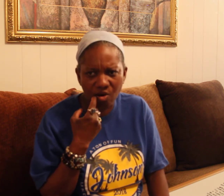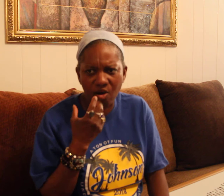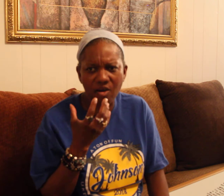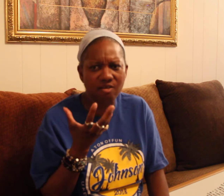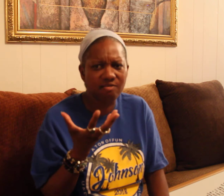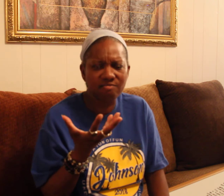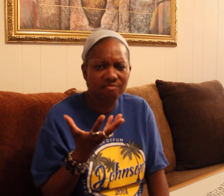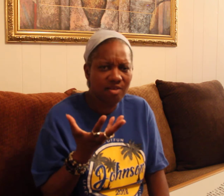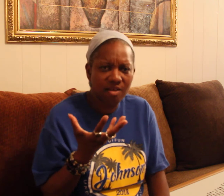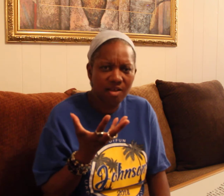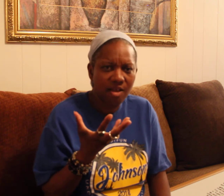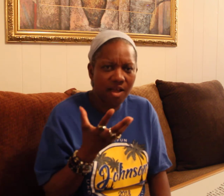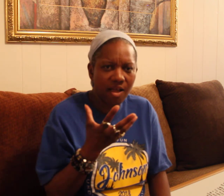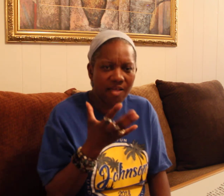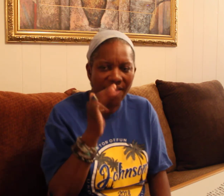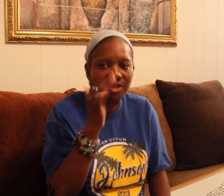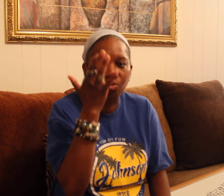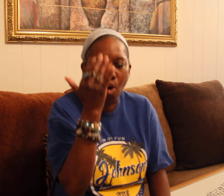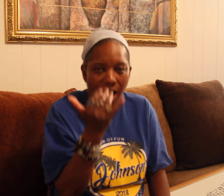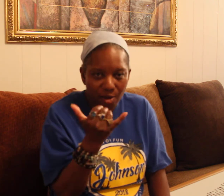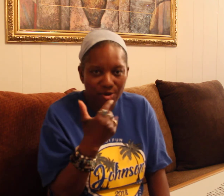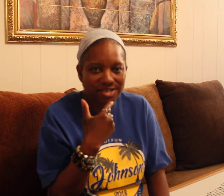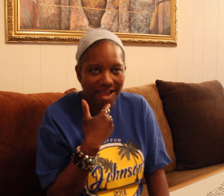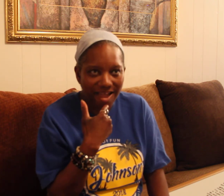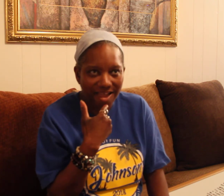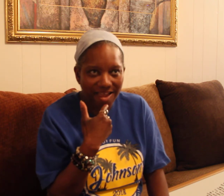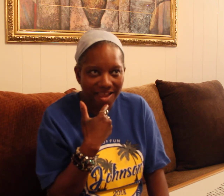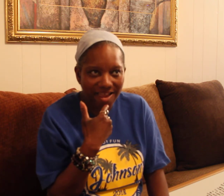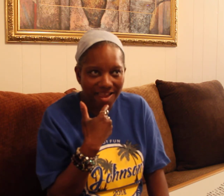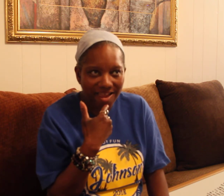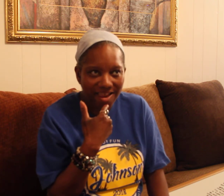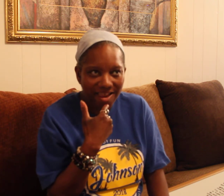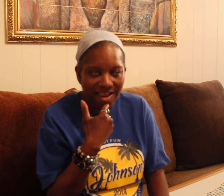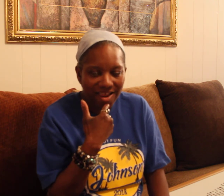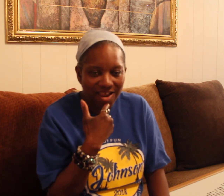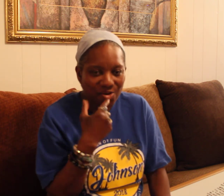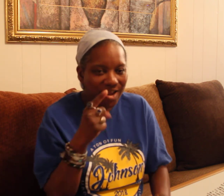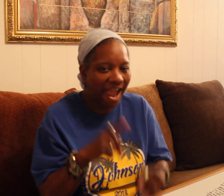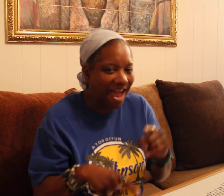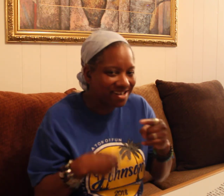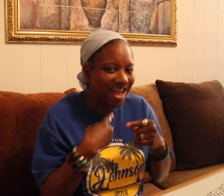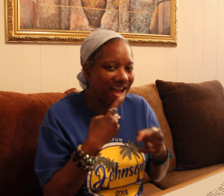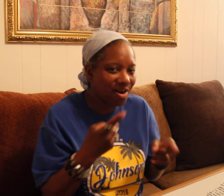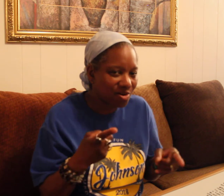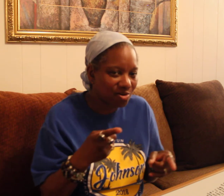or, and that's why we say you can't tell.